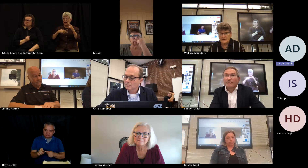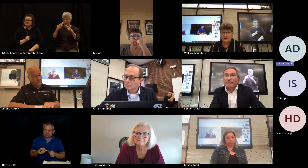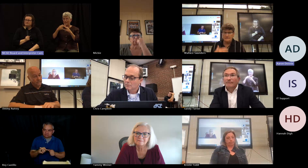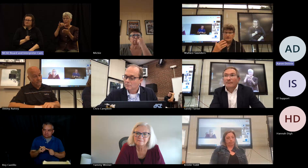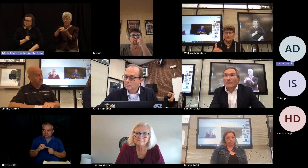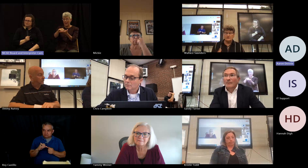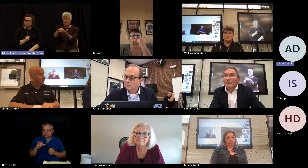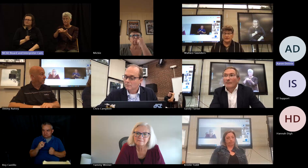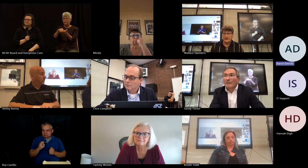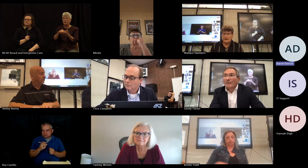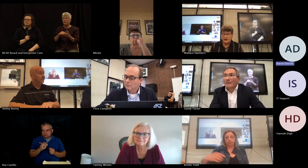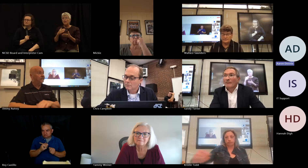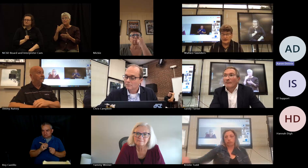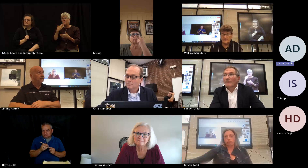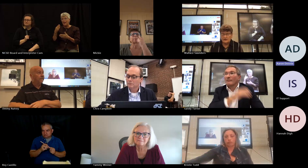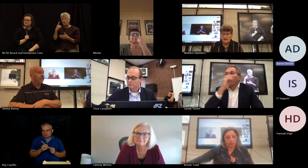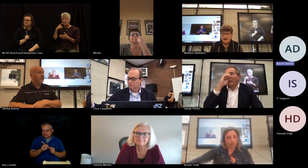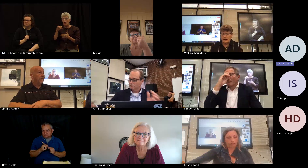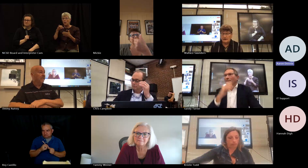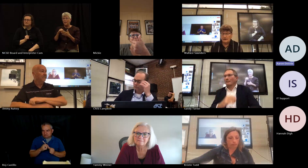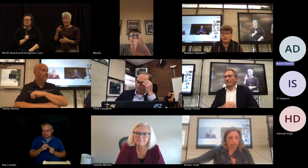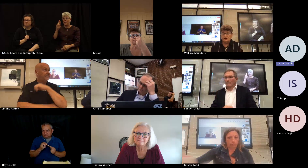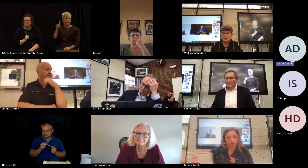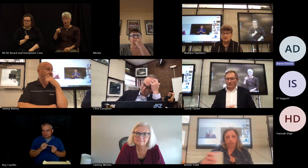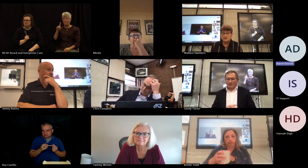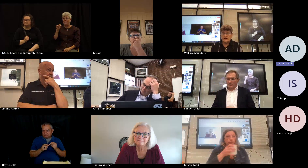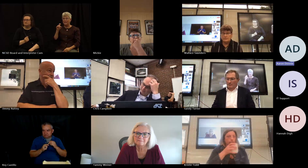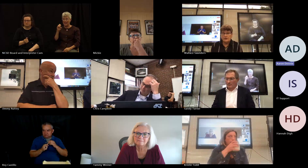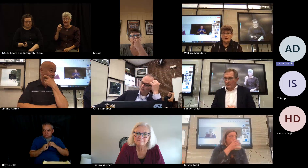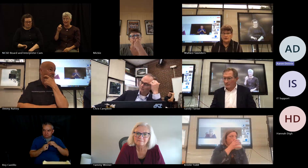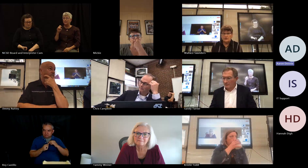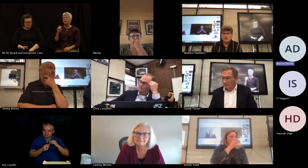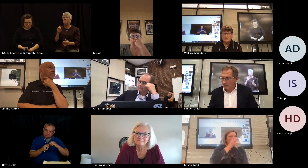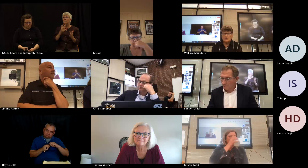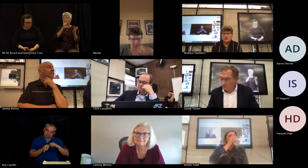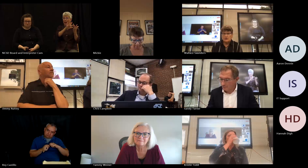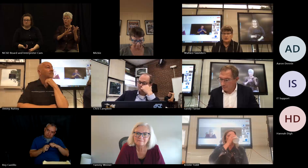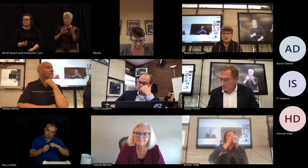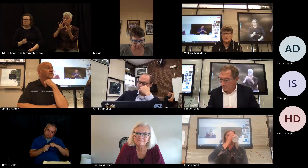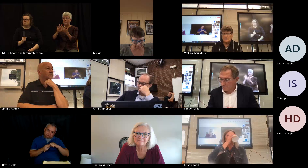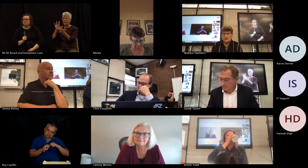Okay, thank you very much for that update. Outreach, Tammy?